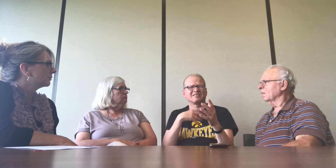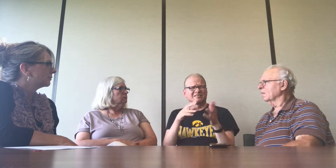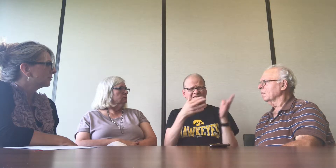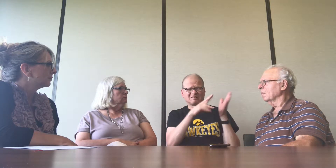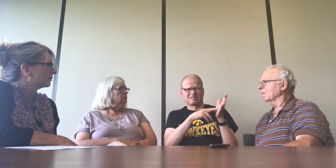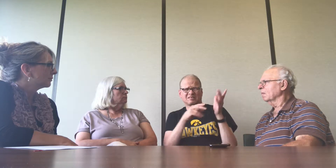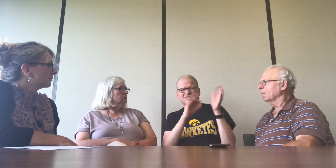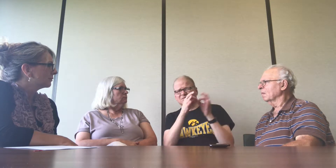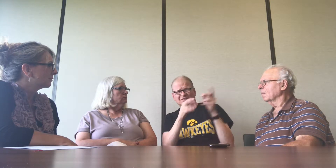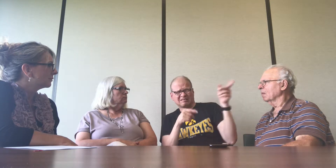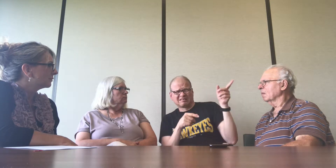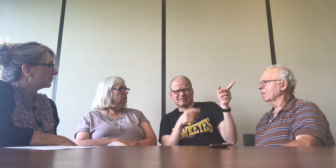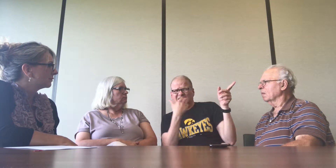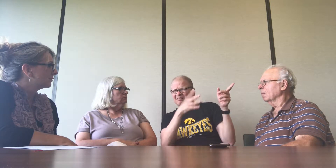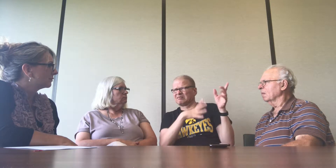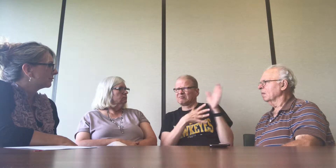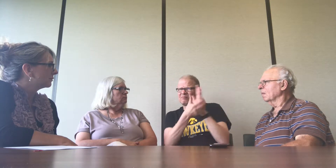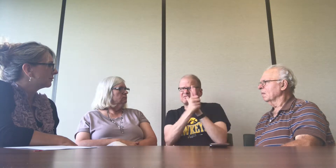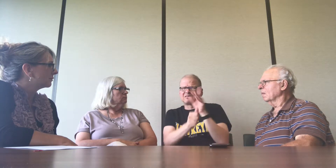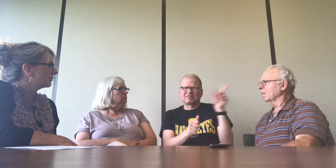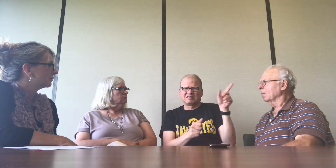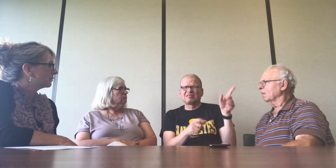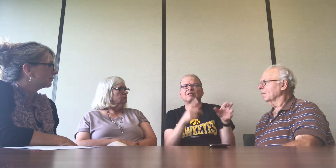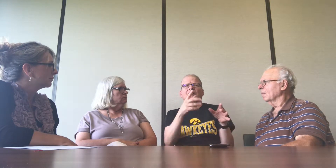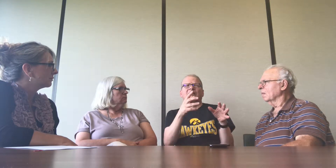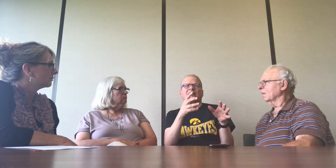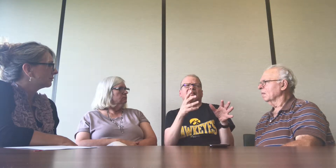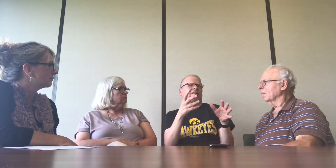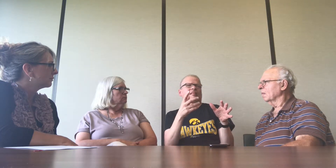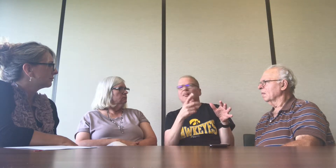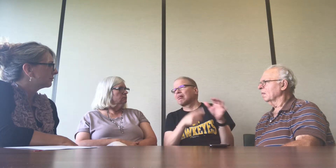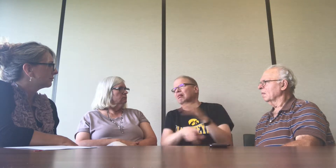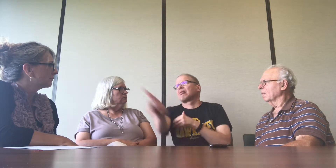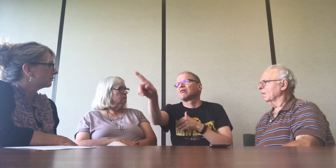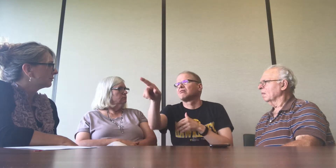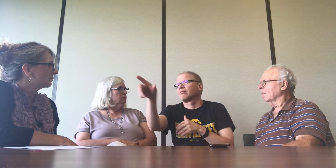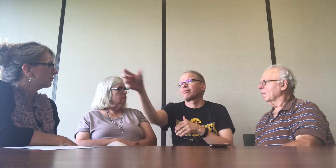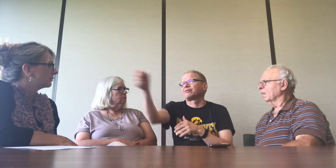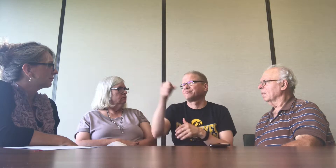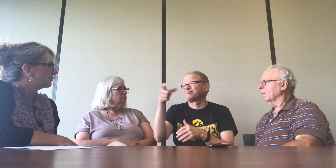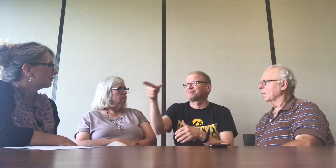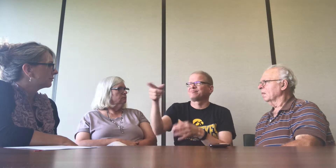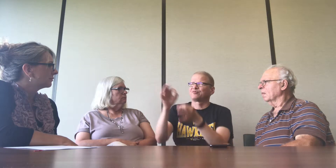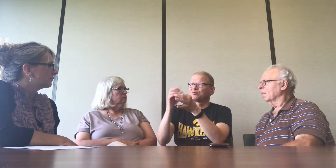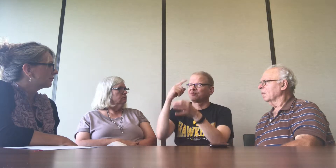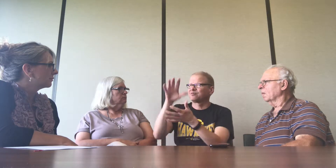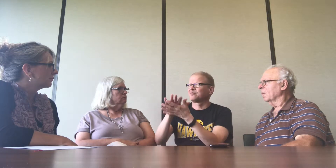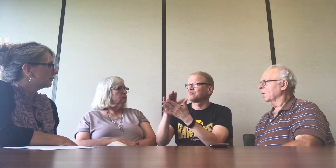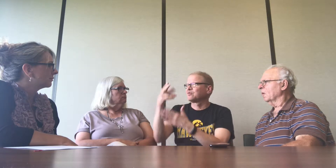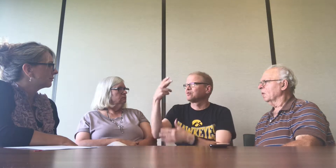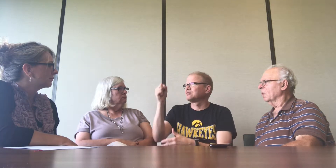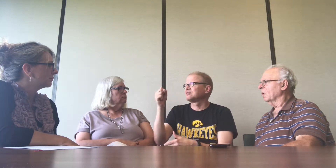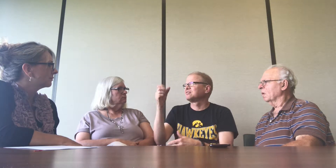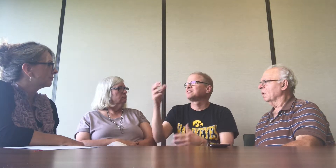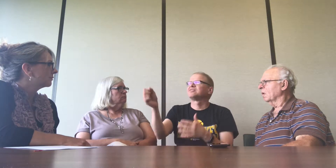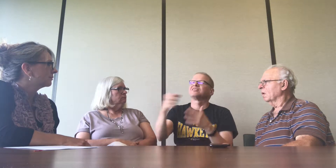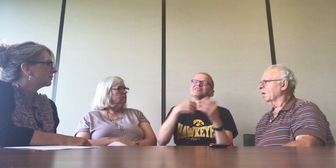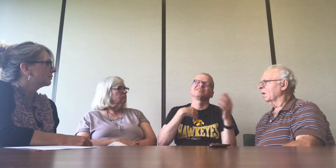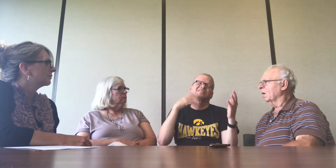tried to get a qualified interpreter for him in the nursing home, but they refused and ended up hiring someone who did